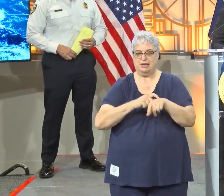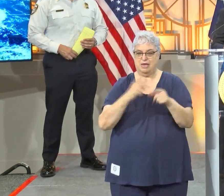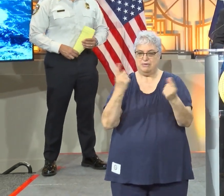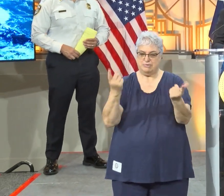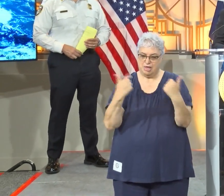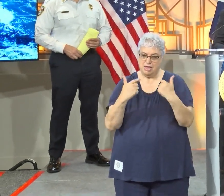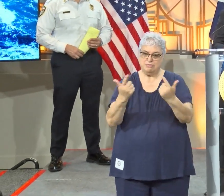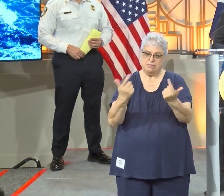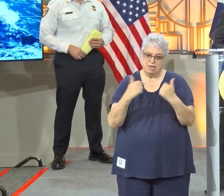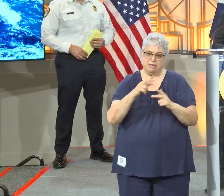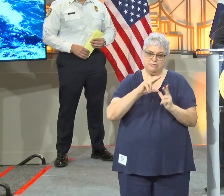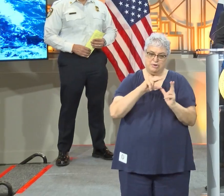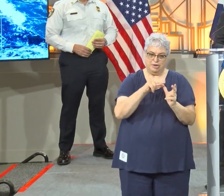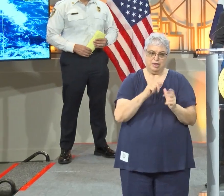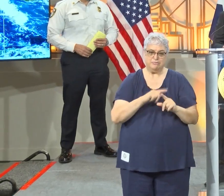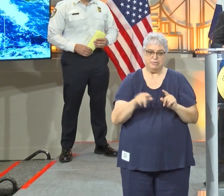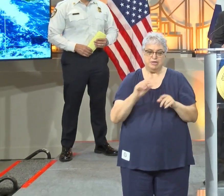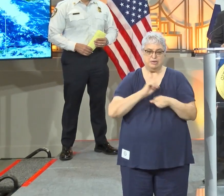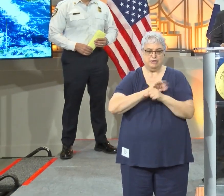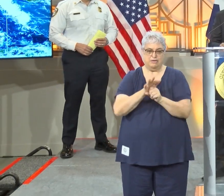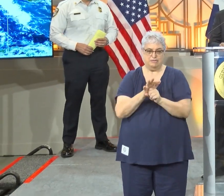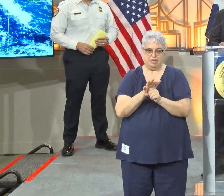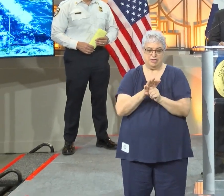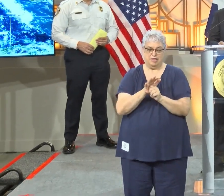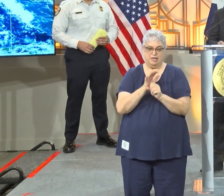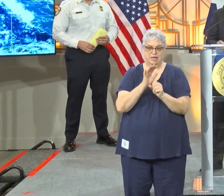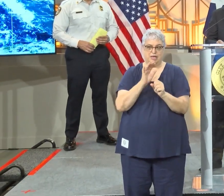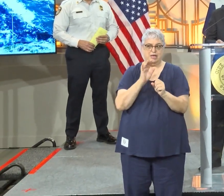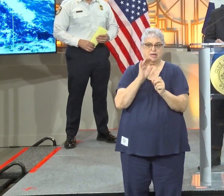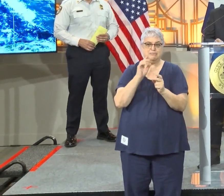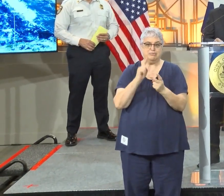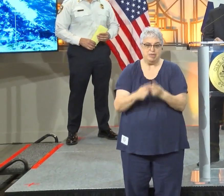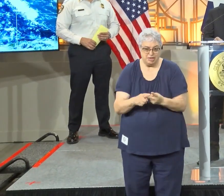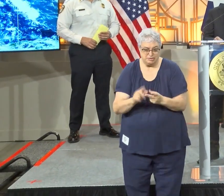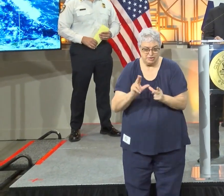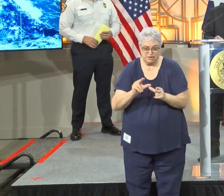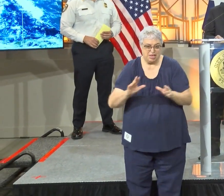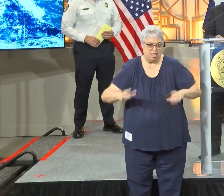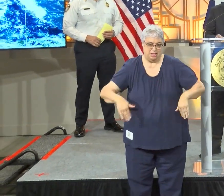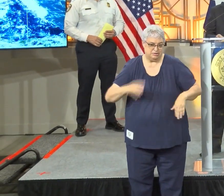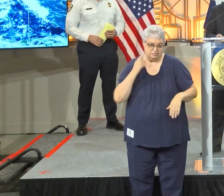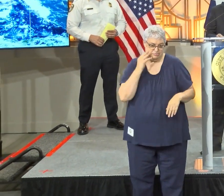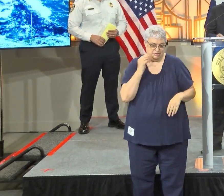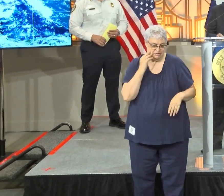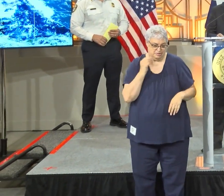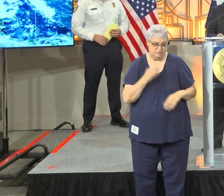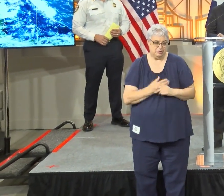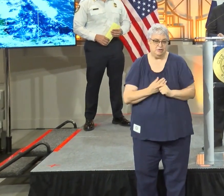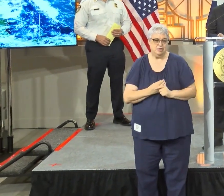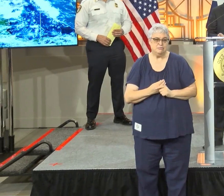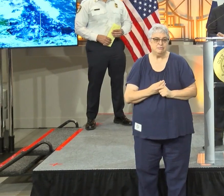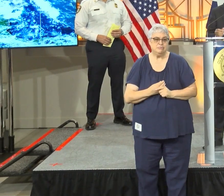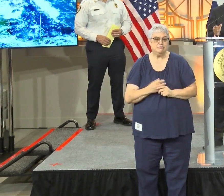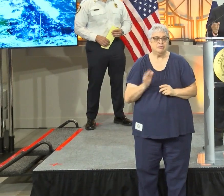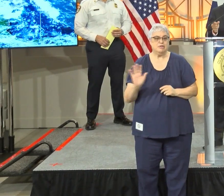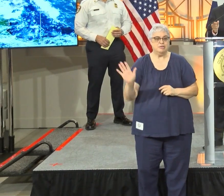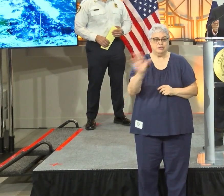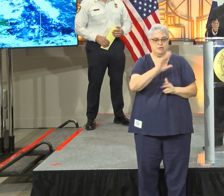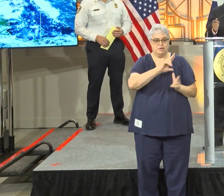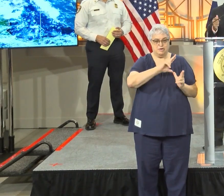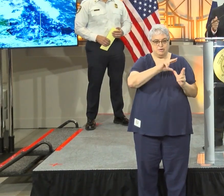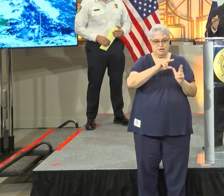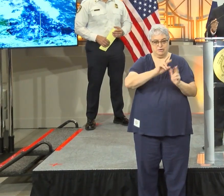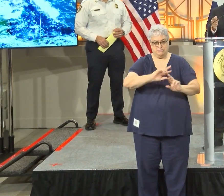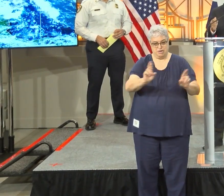many times, but the COVID-19 pandemic creates some additional challenges. And so in addition to your